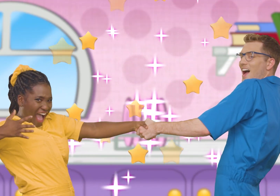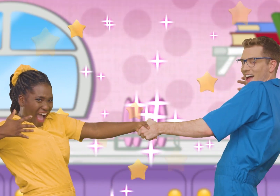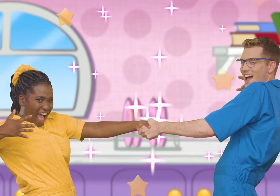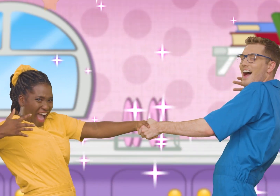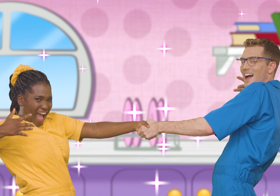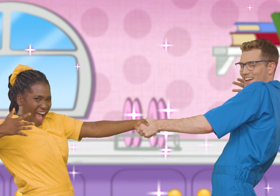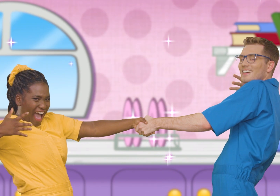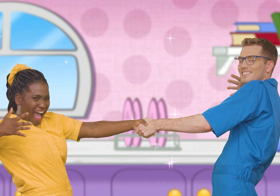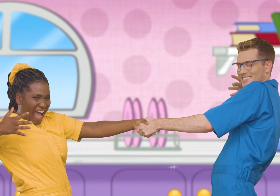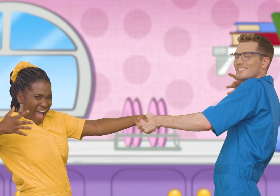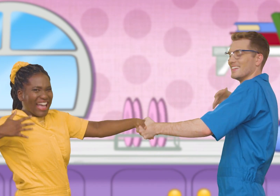Yeah!